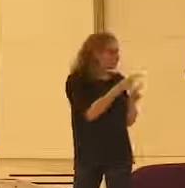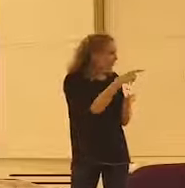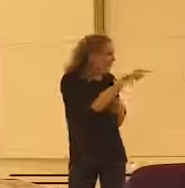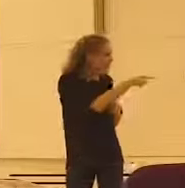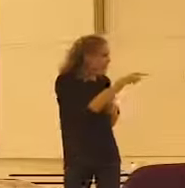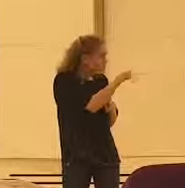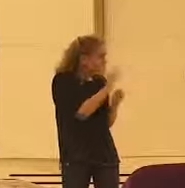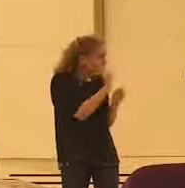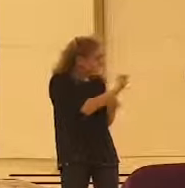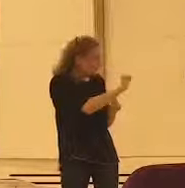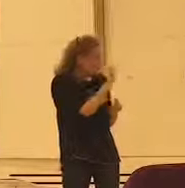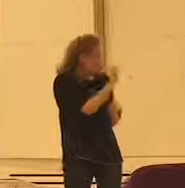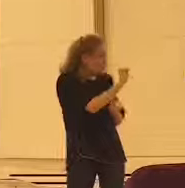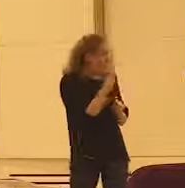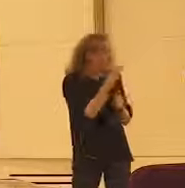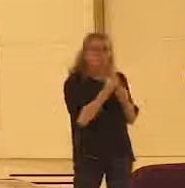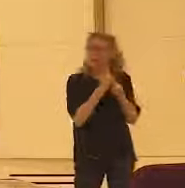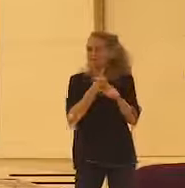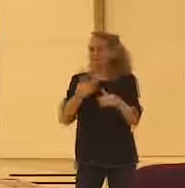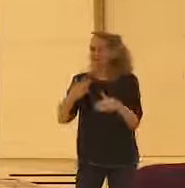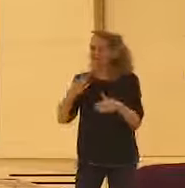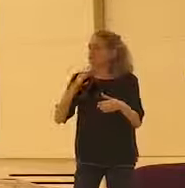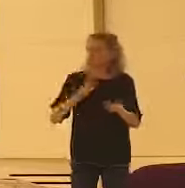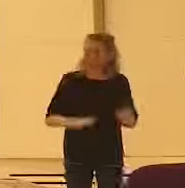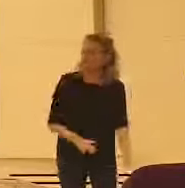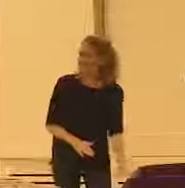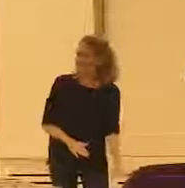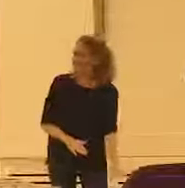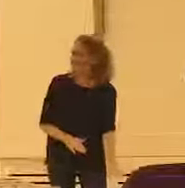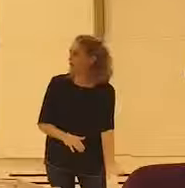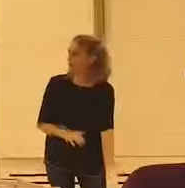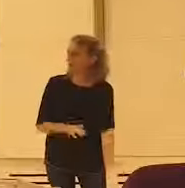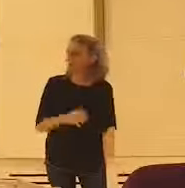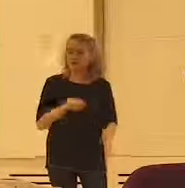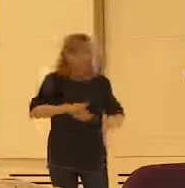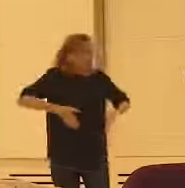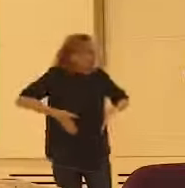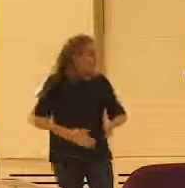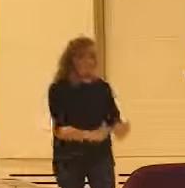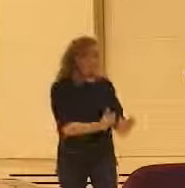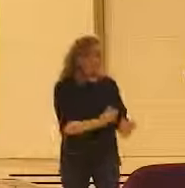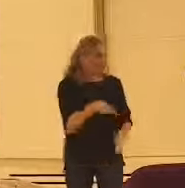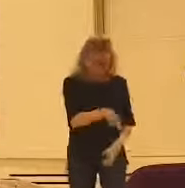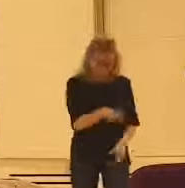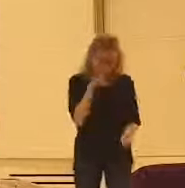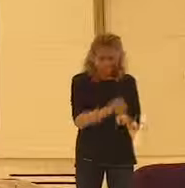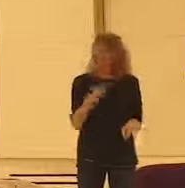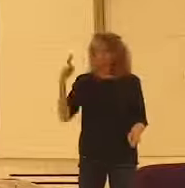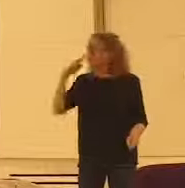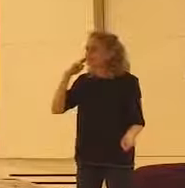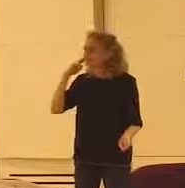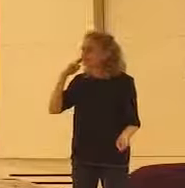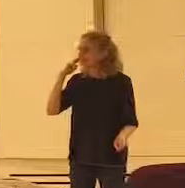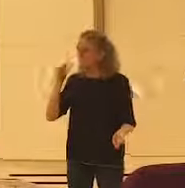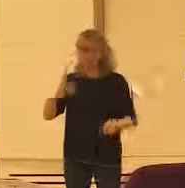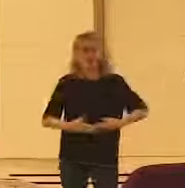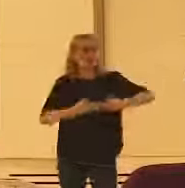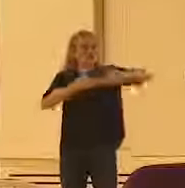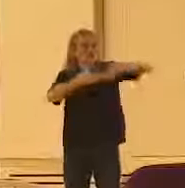And I think you were talking about before, when people are little, when children are born, they're diagnosed as